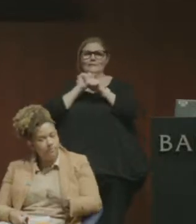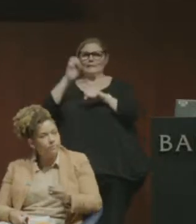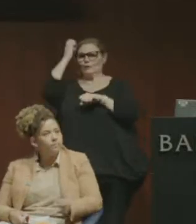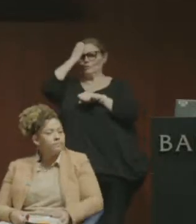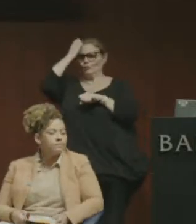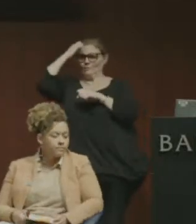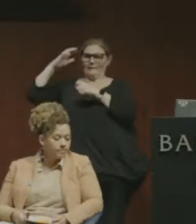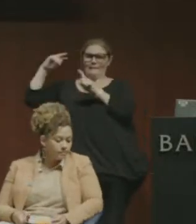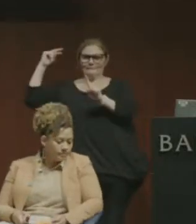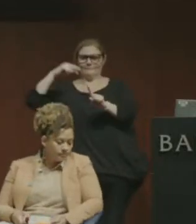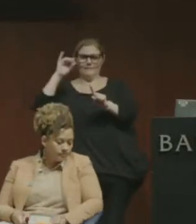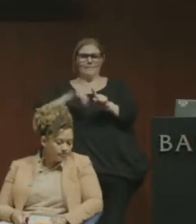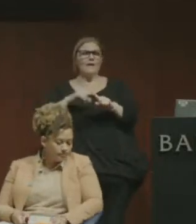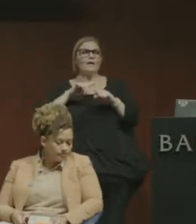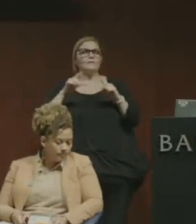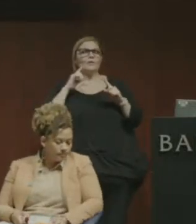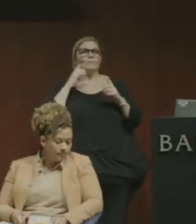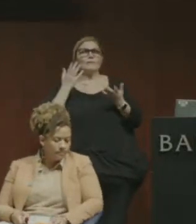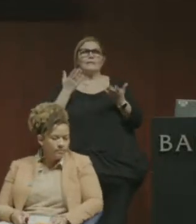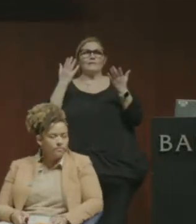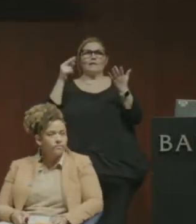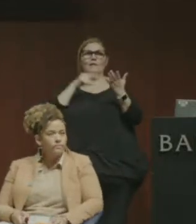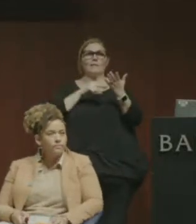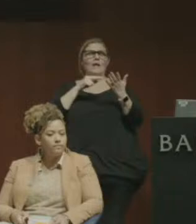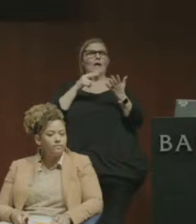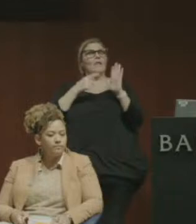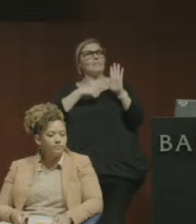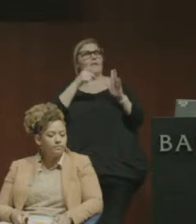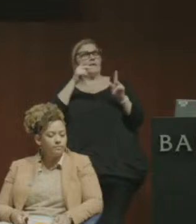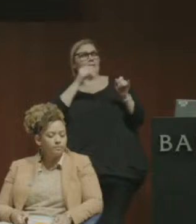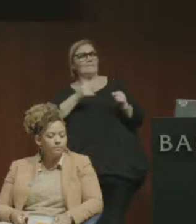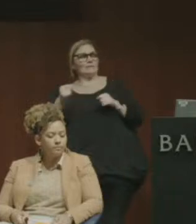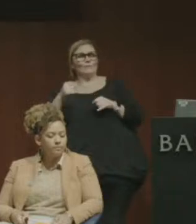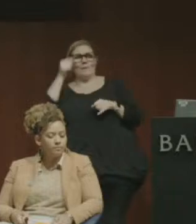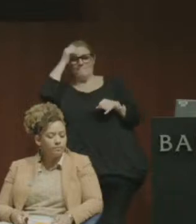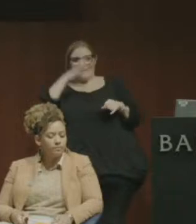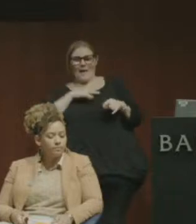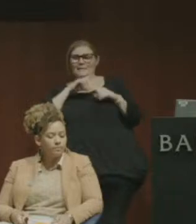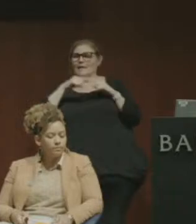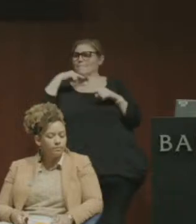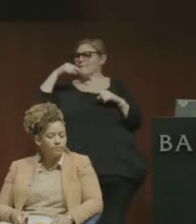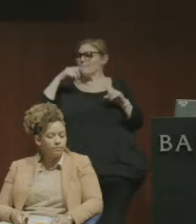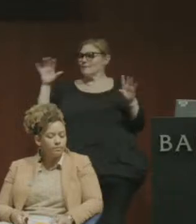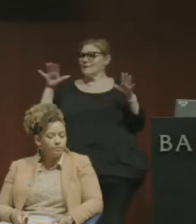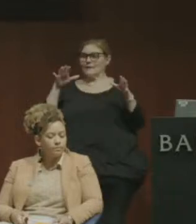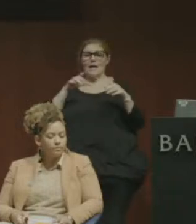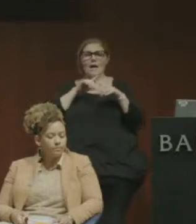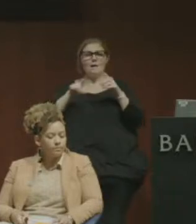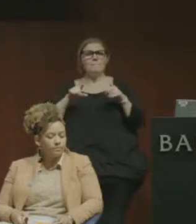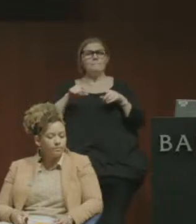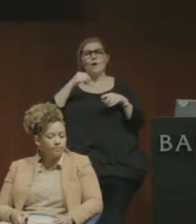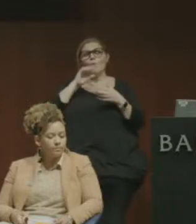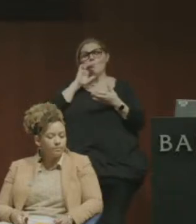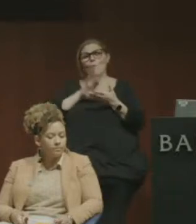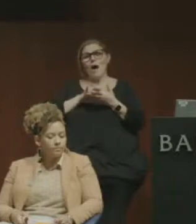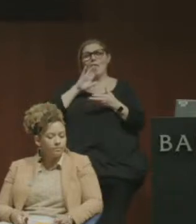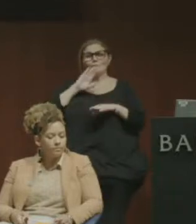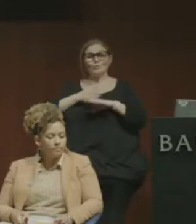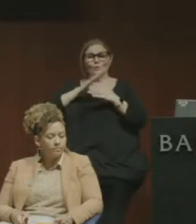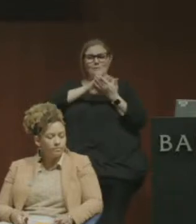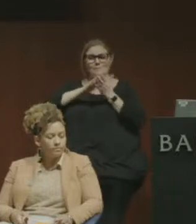social organization that upheld the rights of male individuals in the public sphere while relegating wives and daughters as